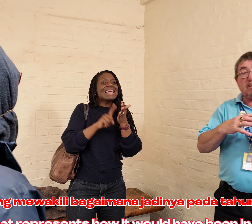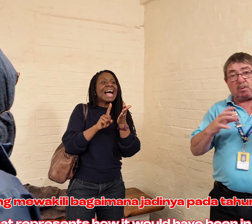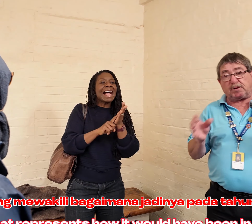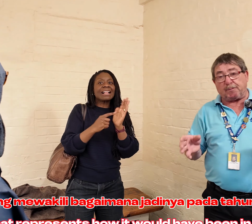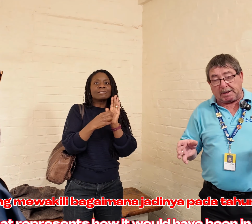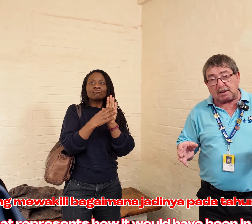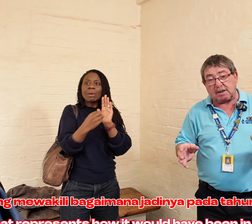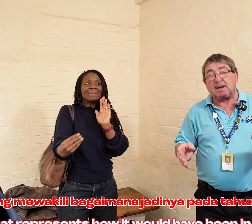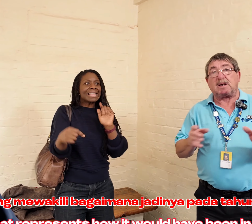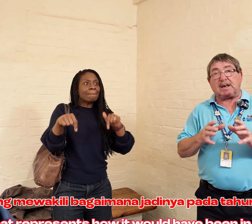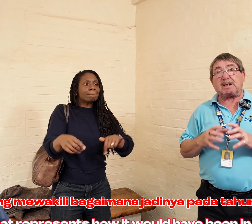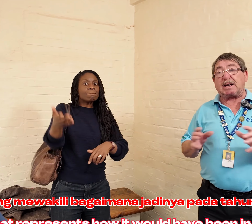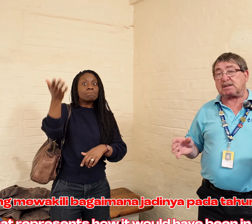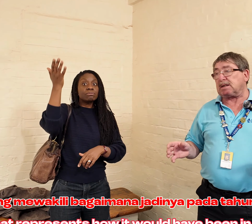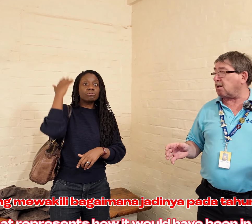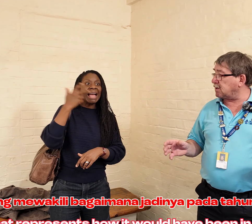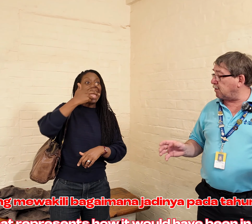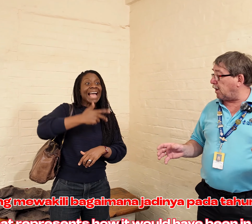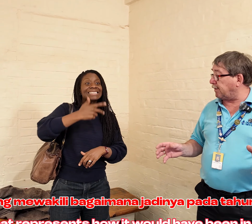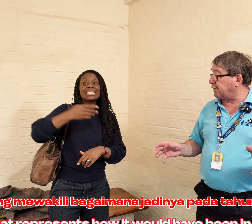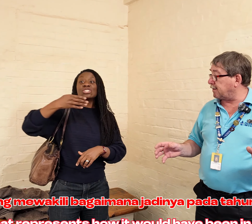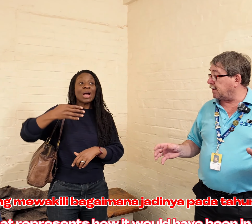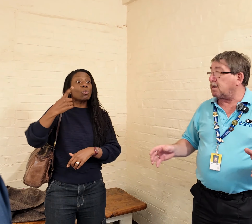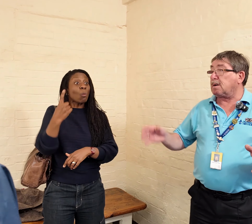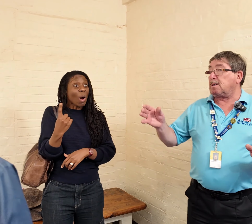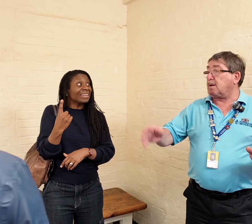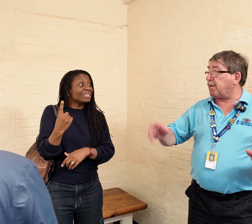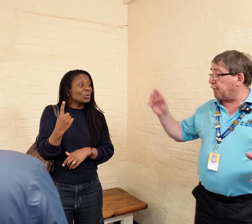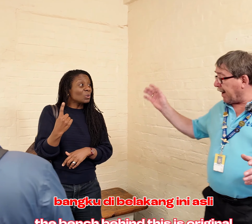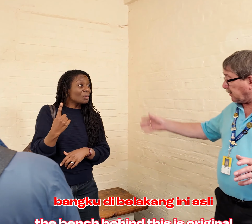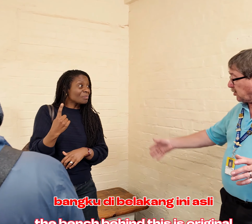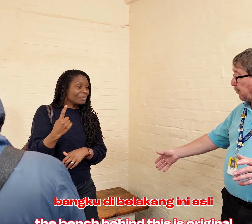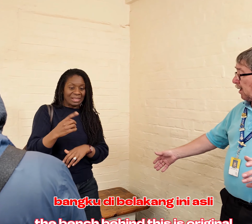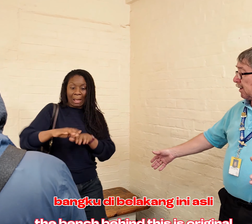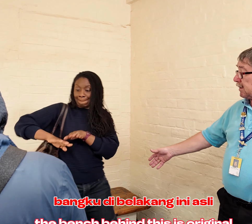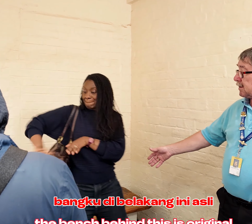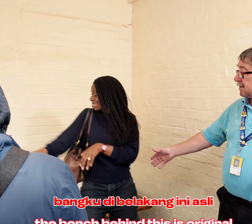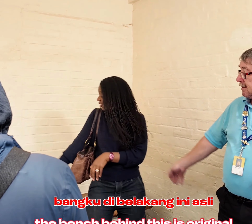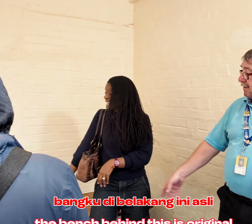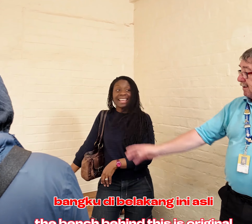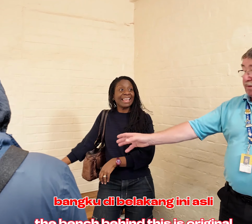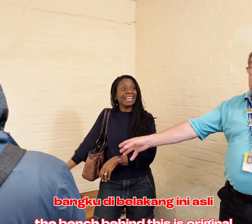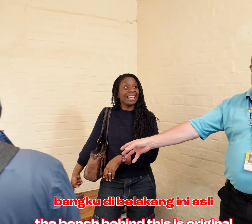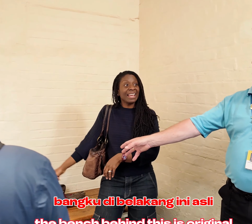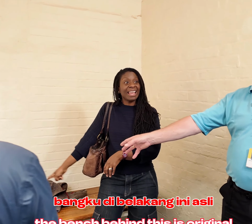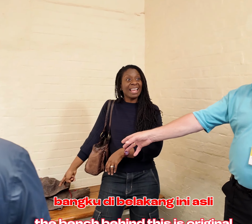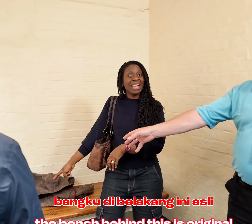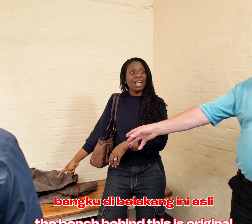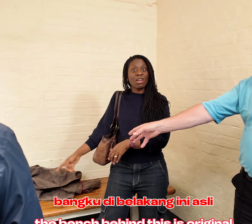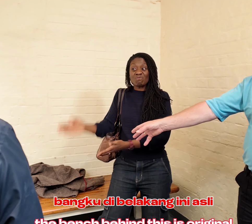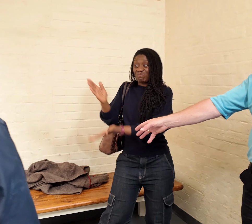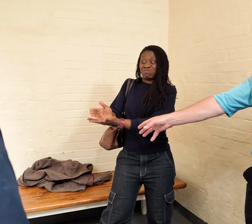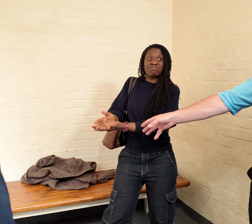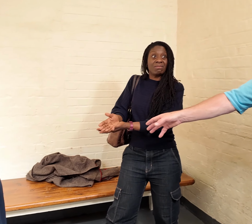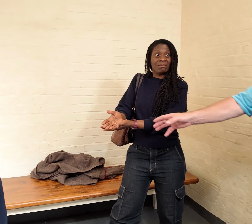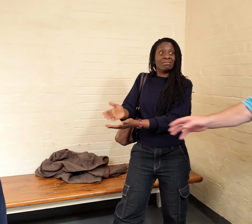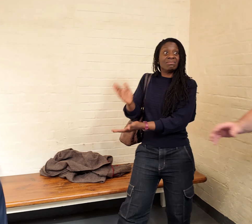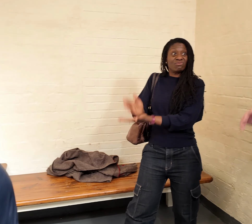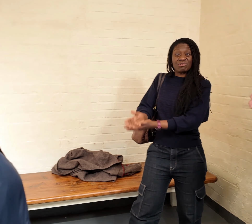represents how it would have been in 1891. The bench behind, this is original.